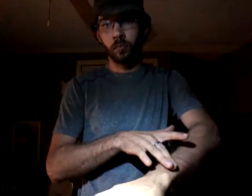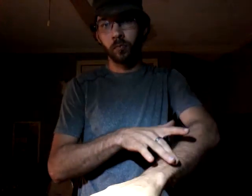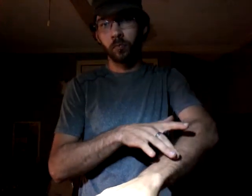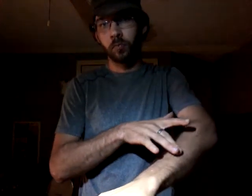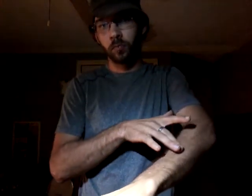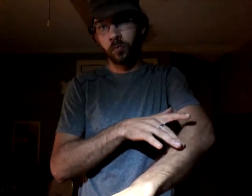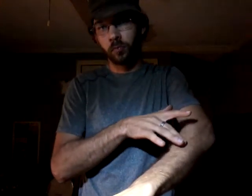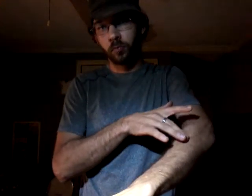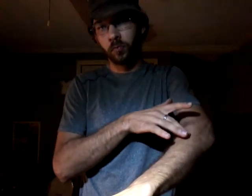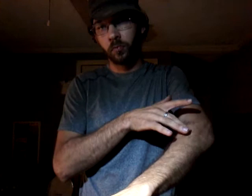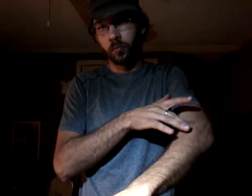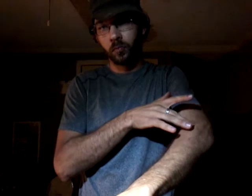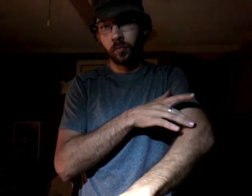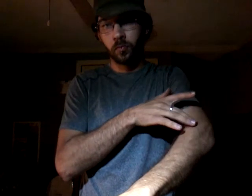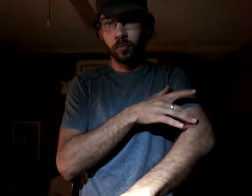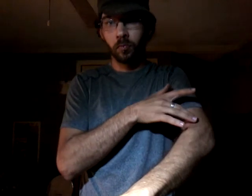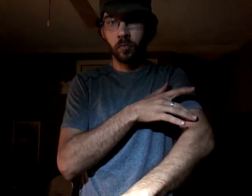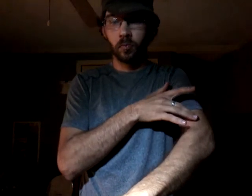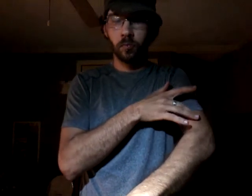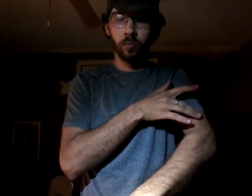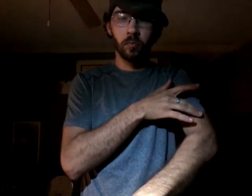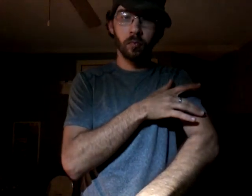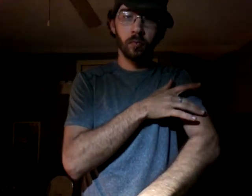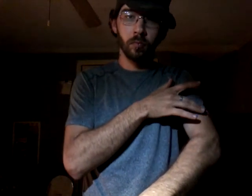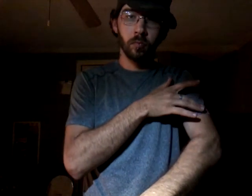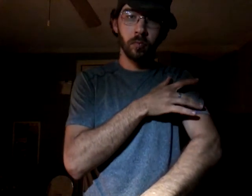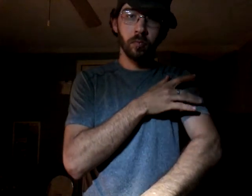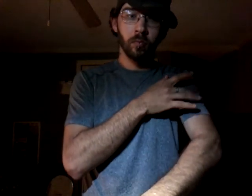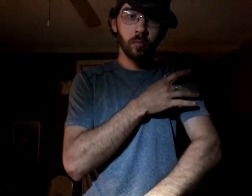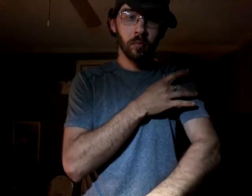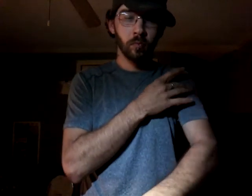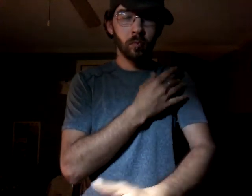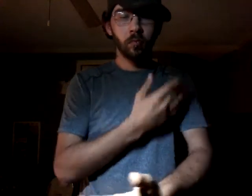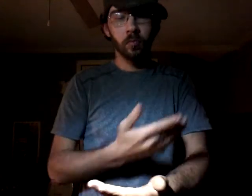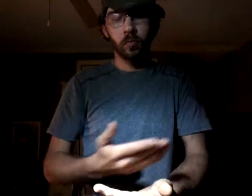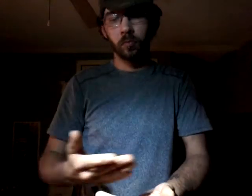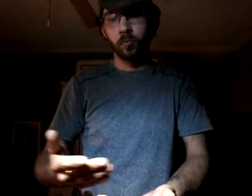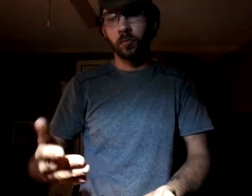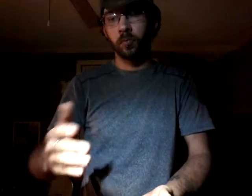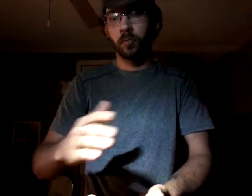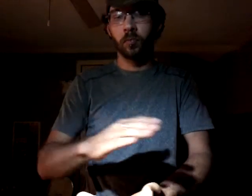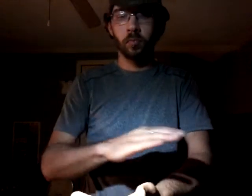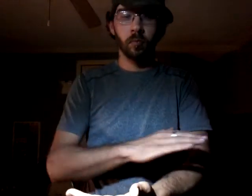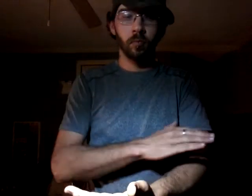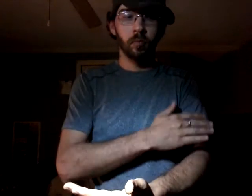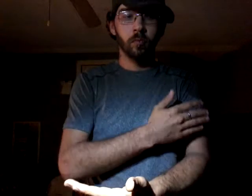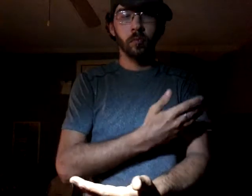no longer as as Together we go.